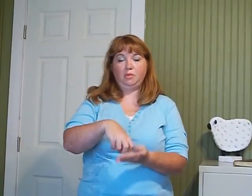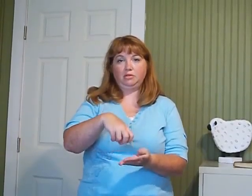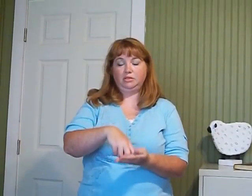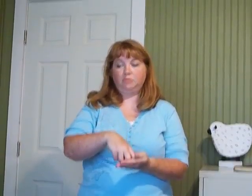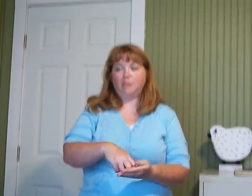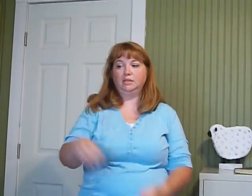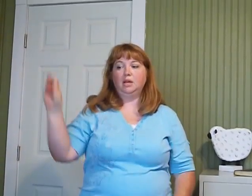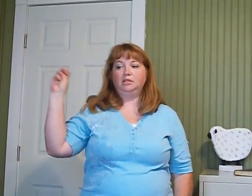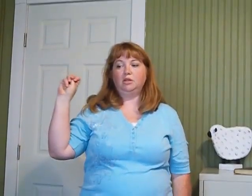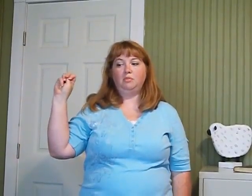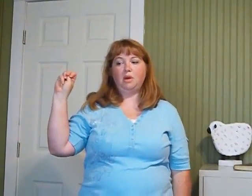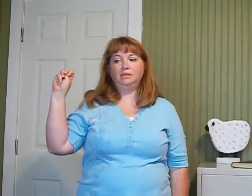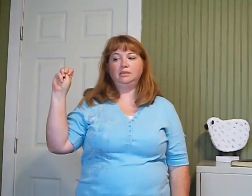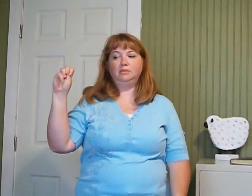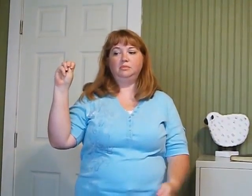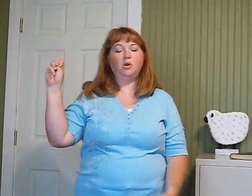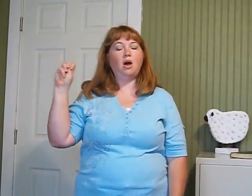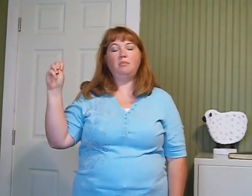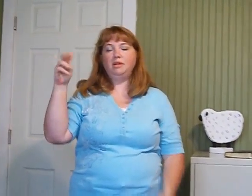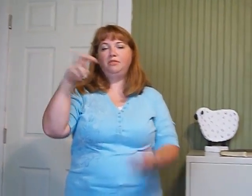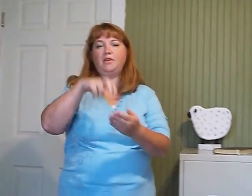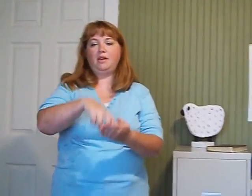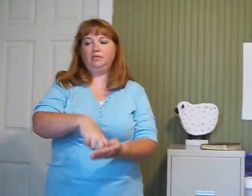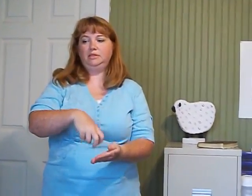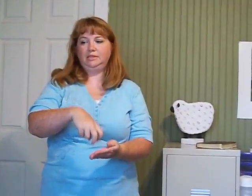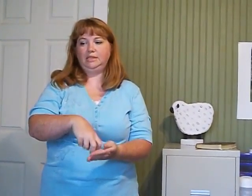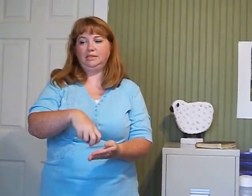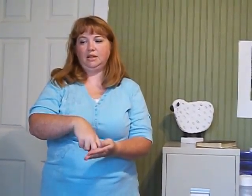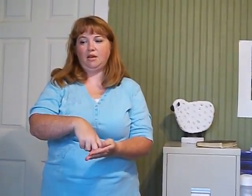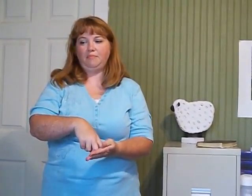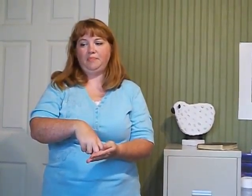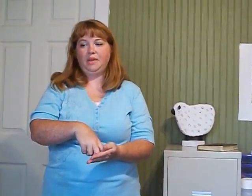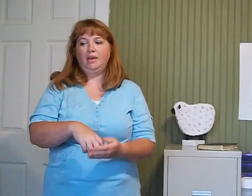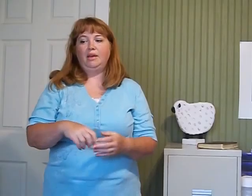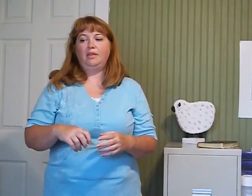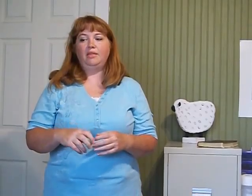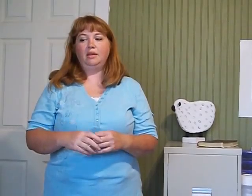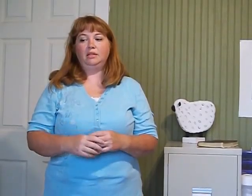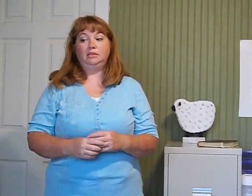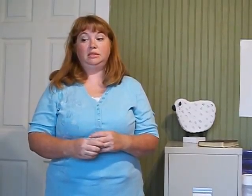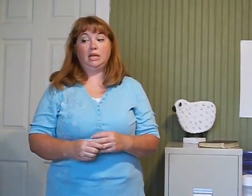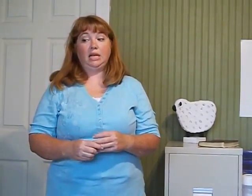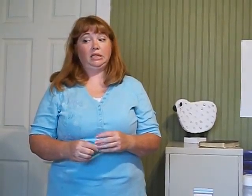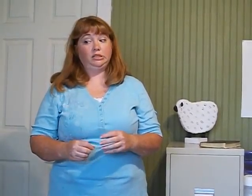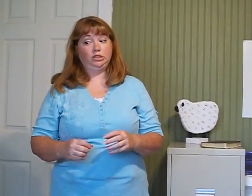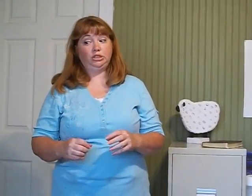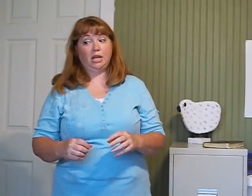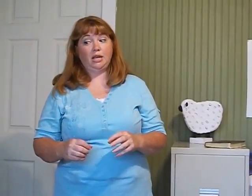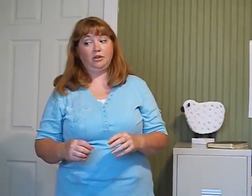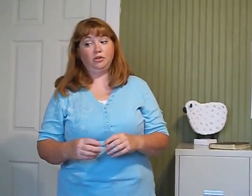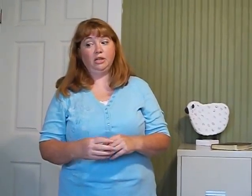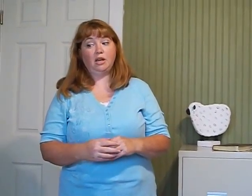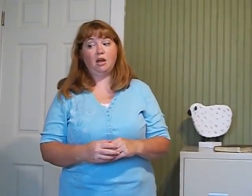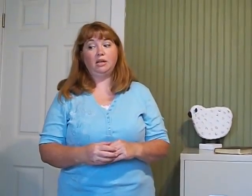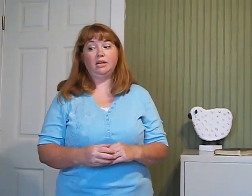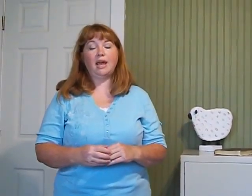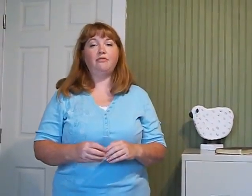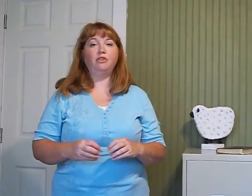like you're kneeling, you bounce it twice. So Muhammad founds Islam. Then the Zanj and early Ghana